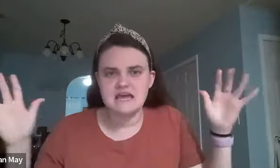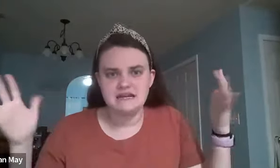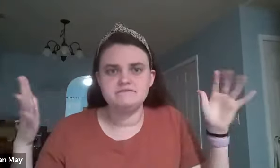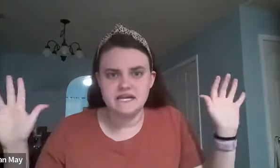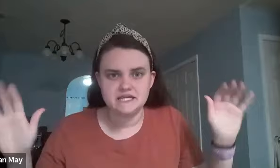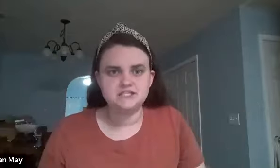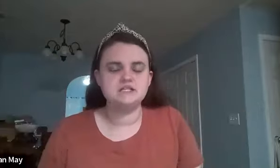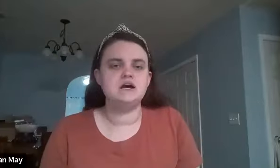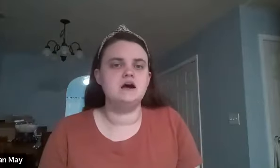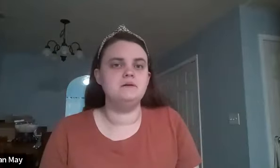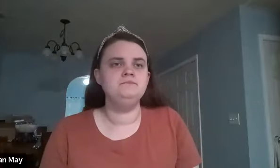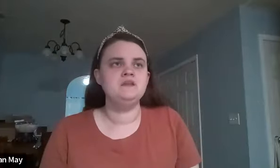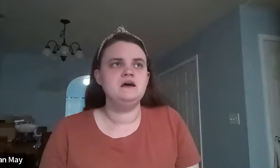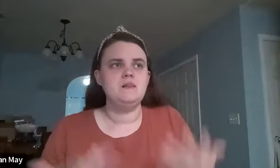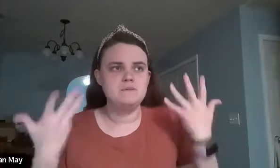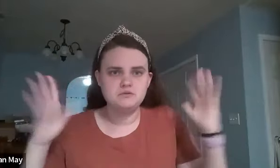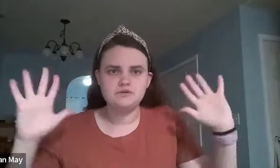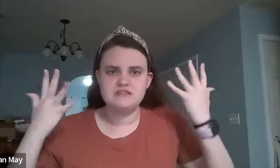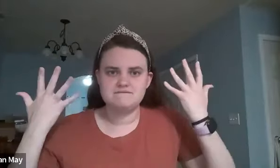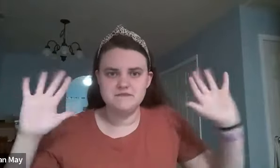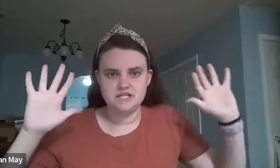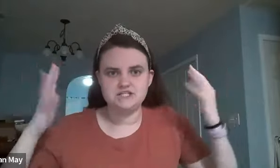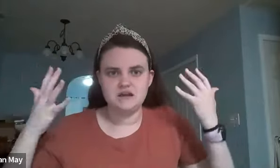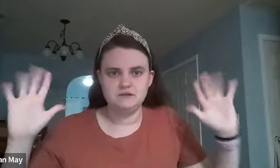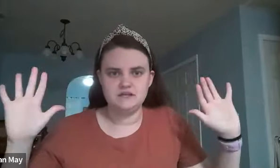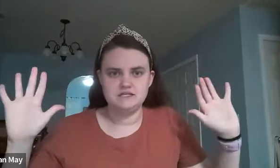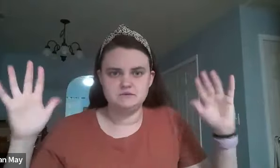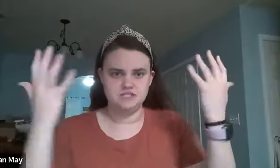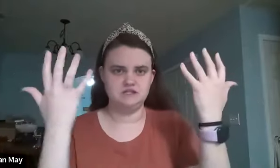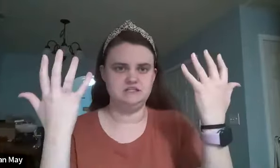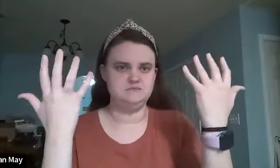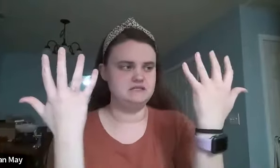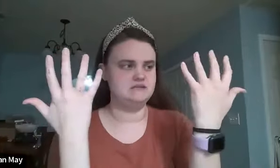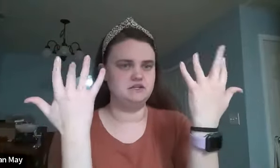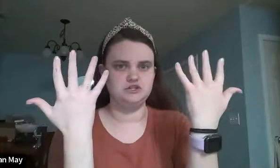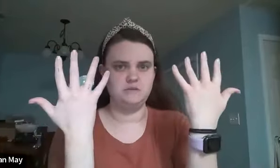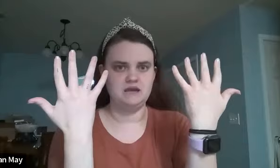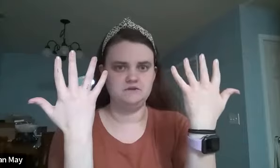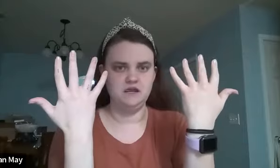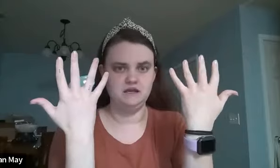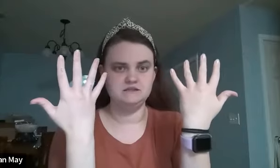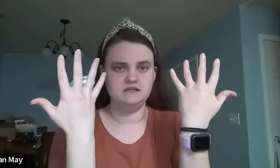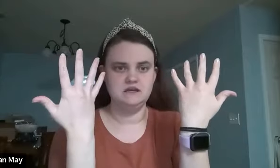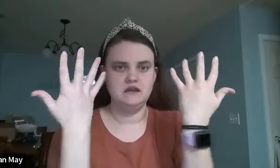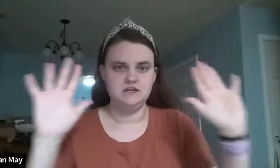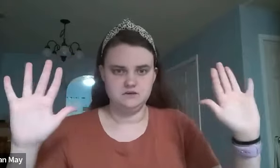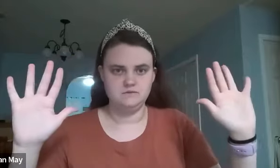that ate finished. A lot of people will use that finish sign with it, which it's basically you show the back of your hands and you turn them